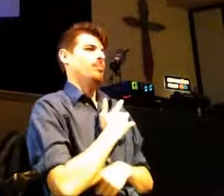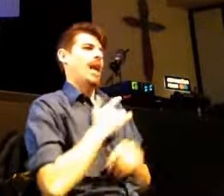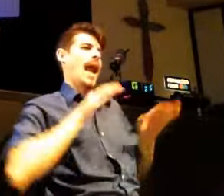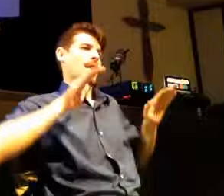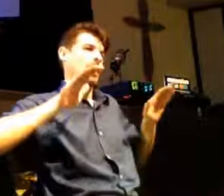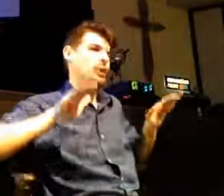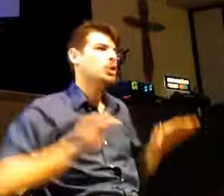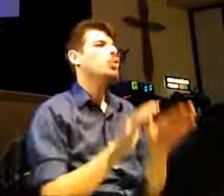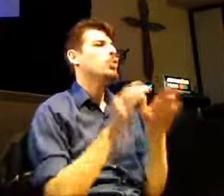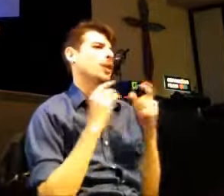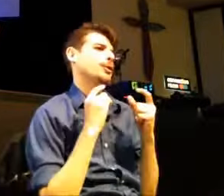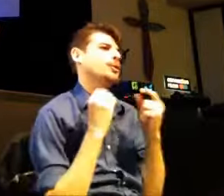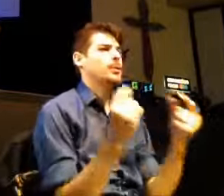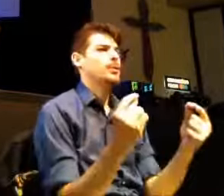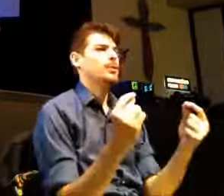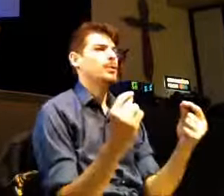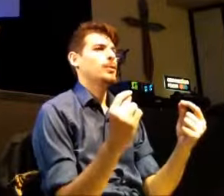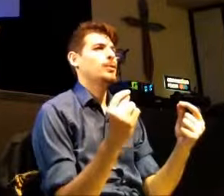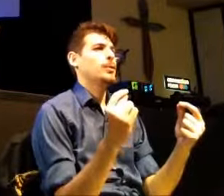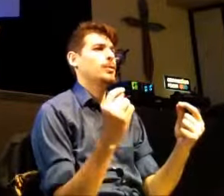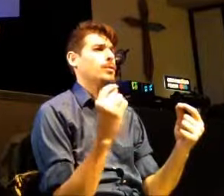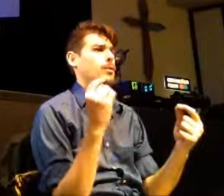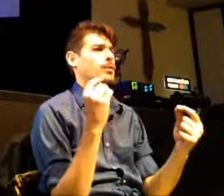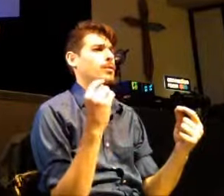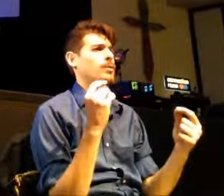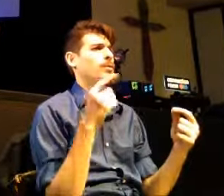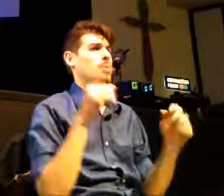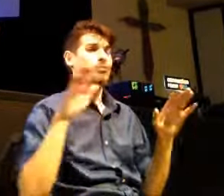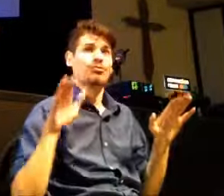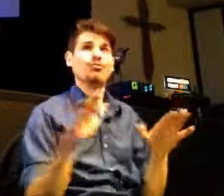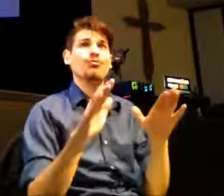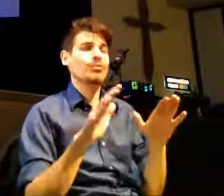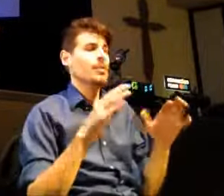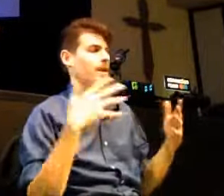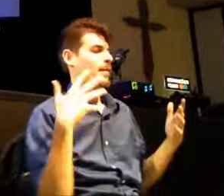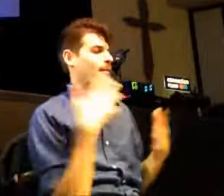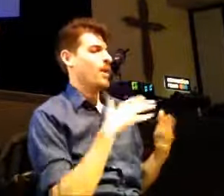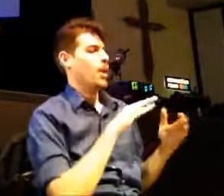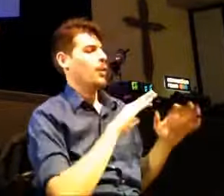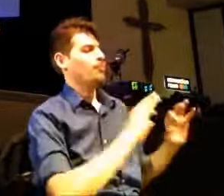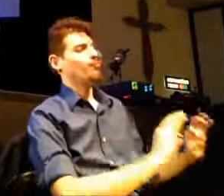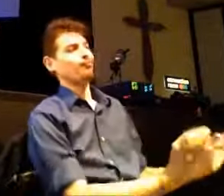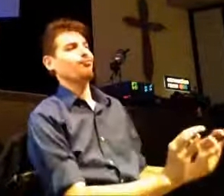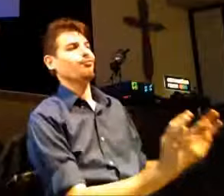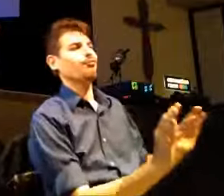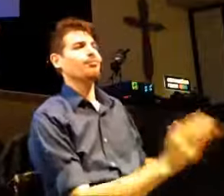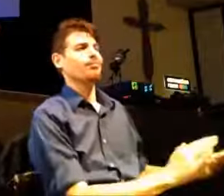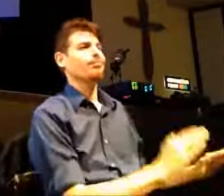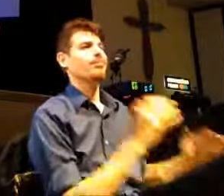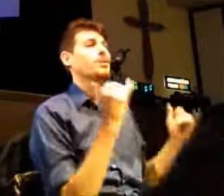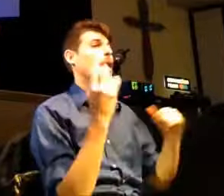becomes a much smaller thing. Why don't you stand for a closing prayer here? And again, as we close here this morning,